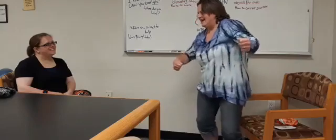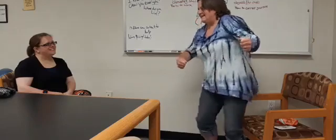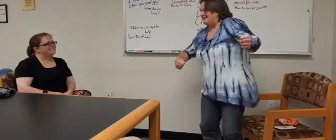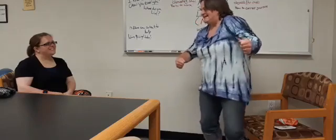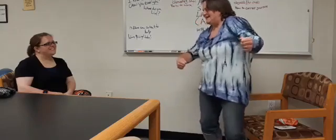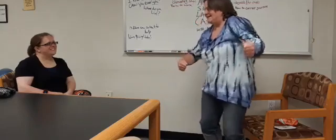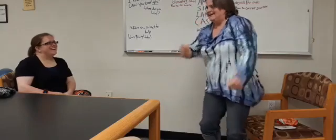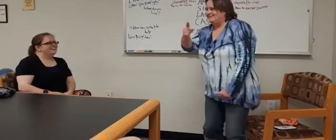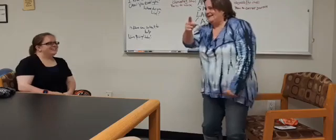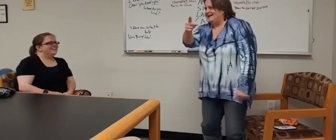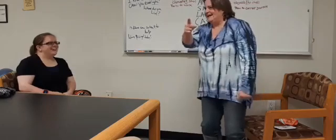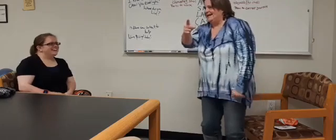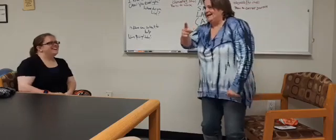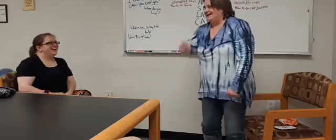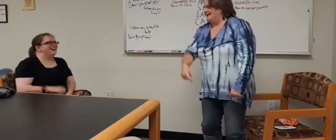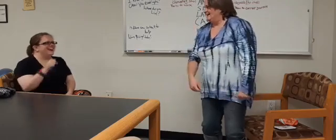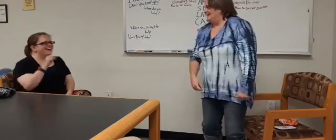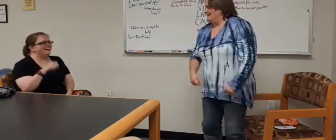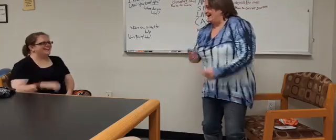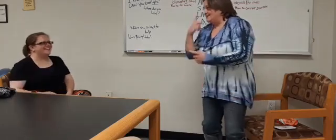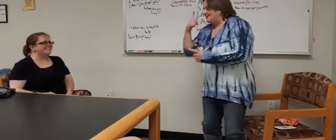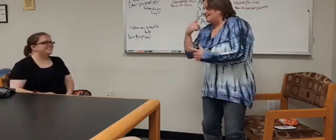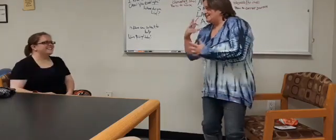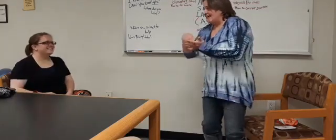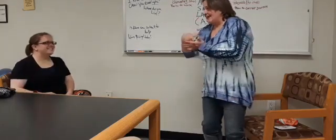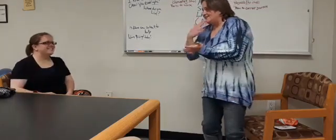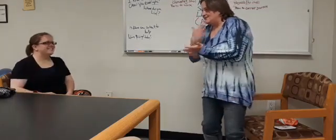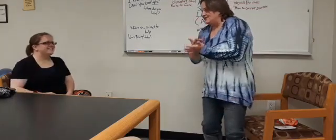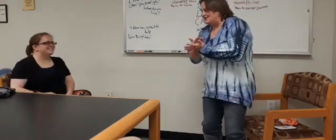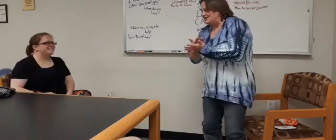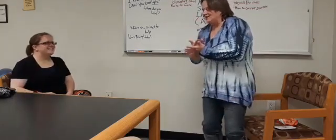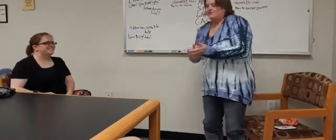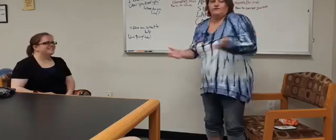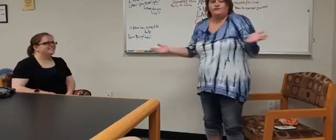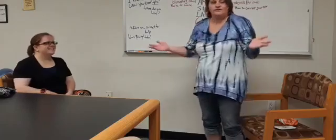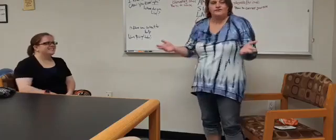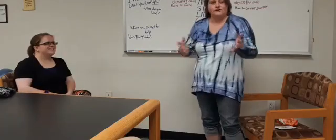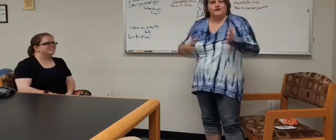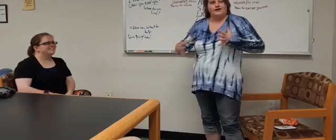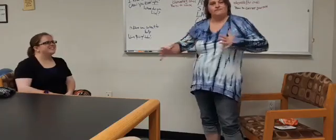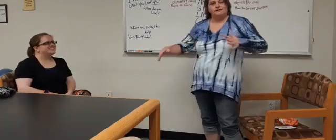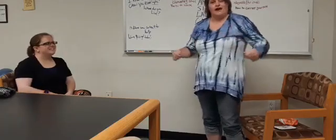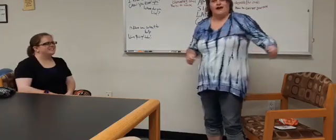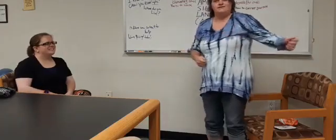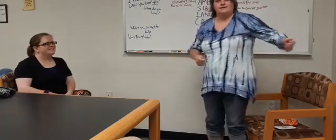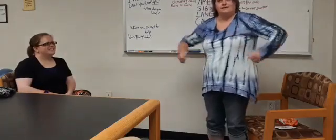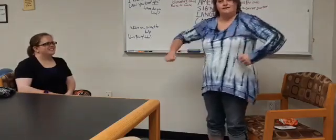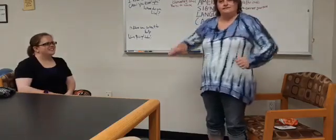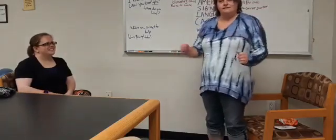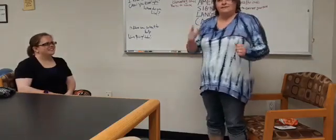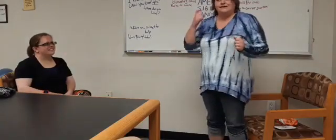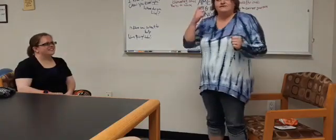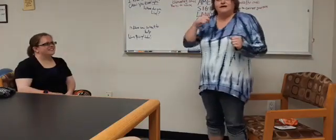Dancing over there. That's good. Or I have the acting because here